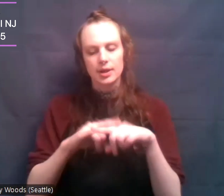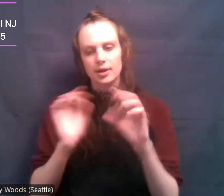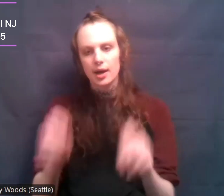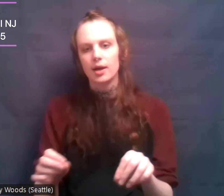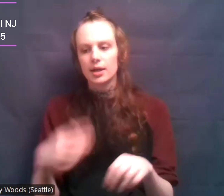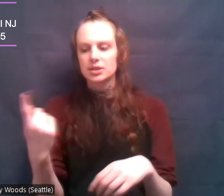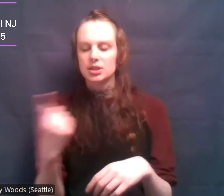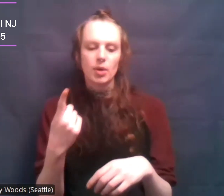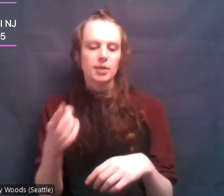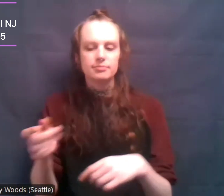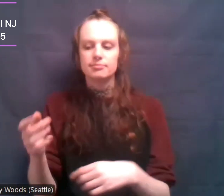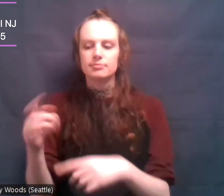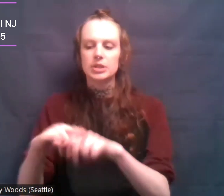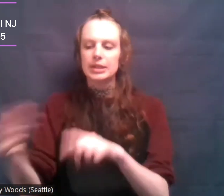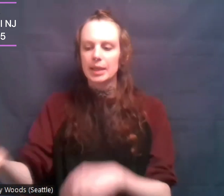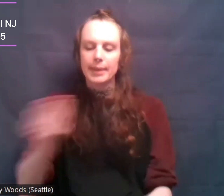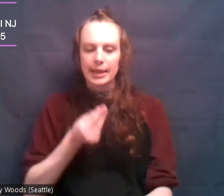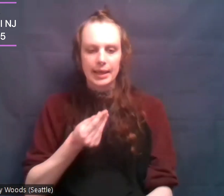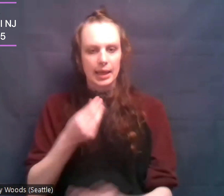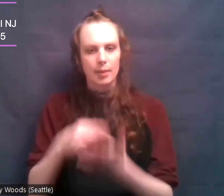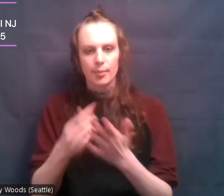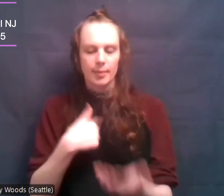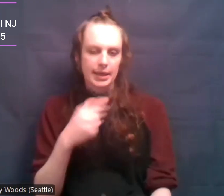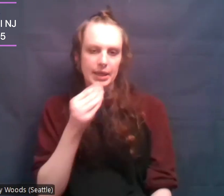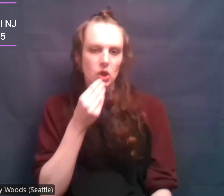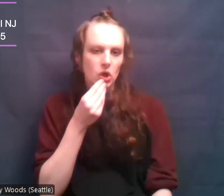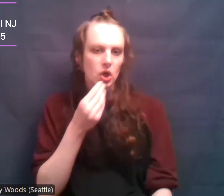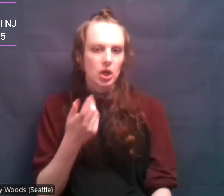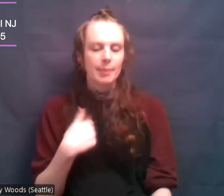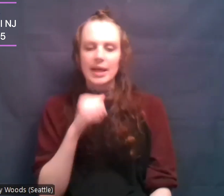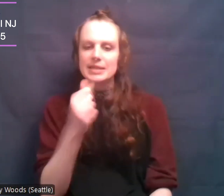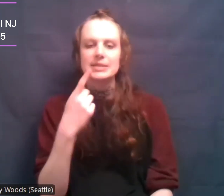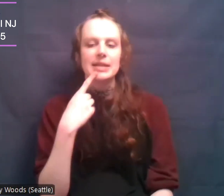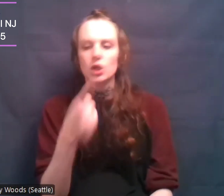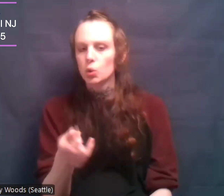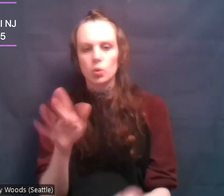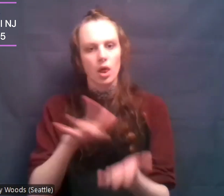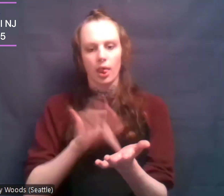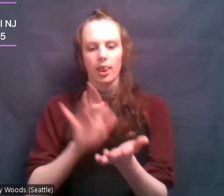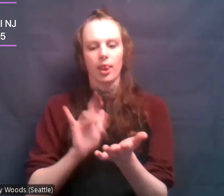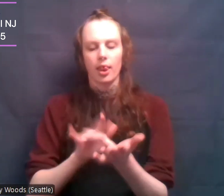to, you know, use and abuse that, but I'm saying like there will be people here, you know,